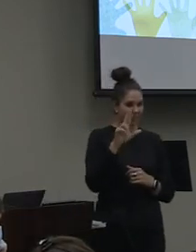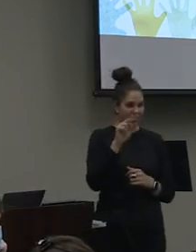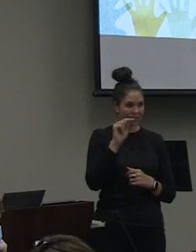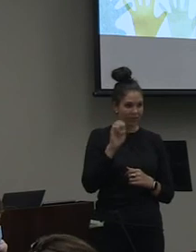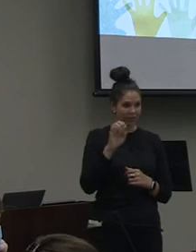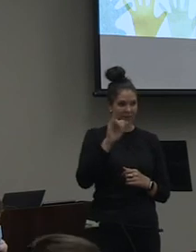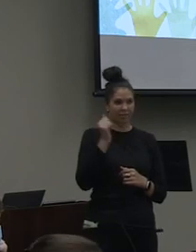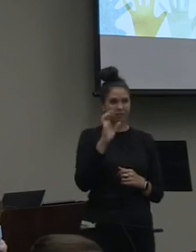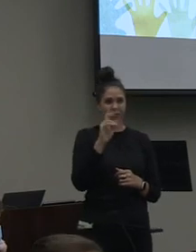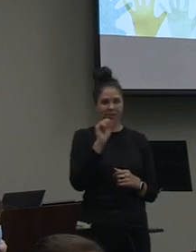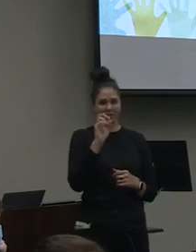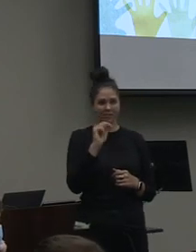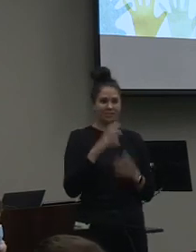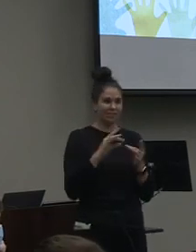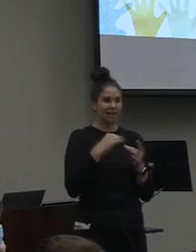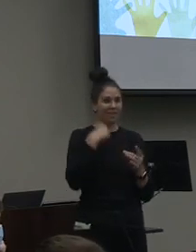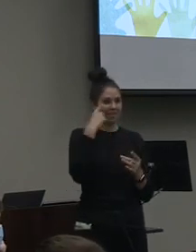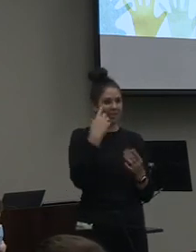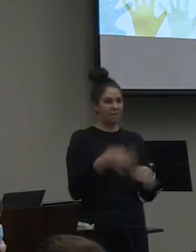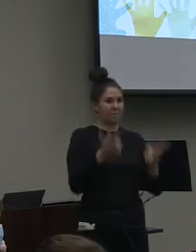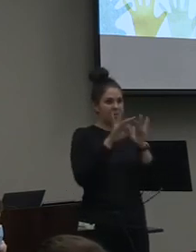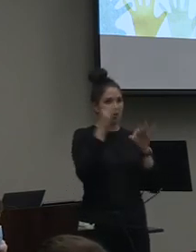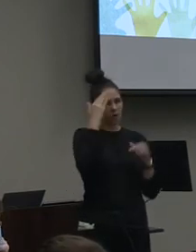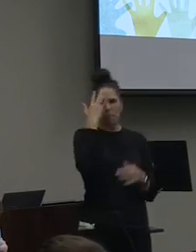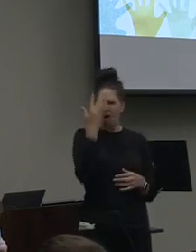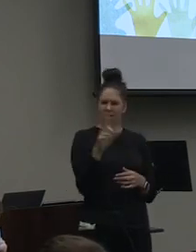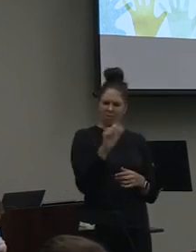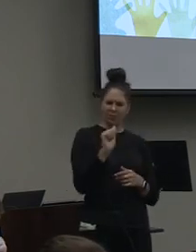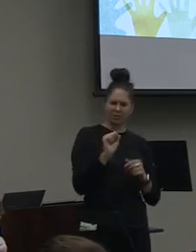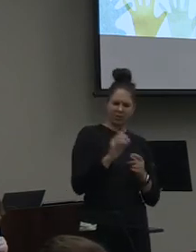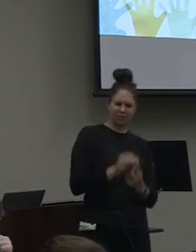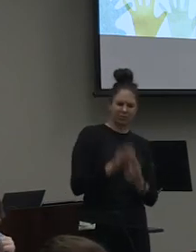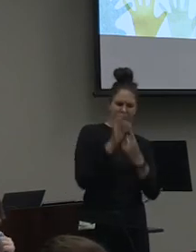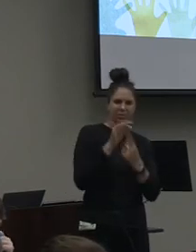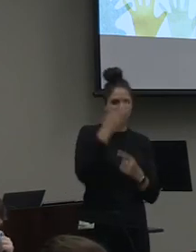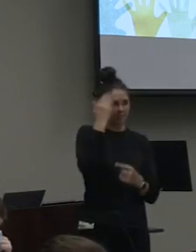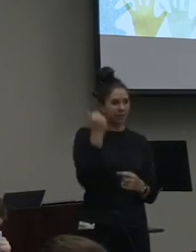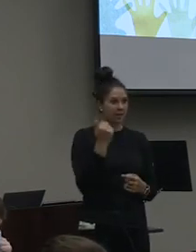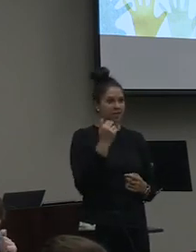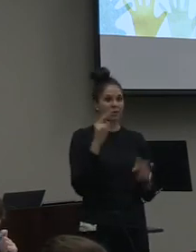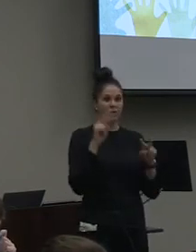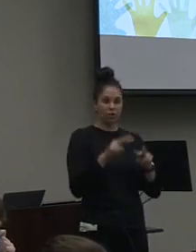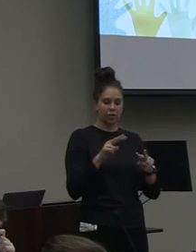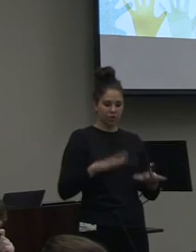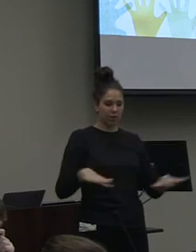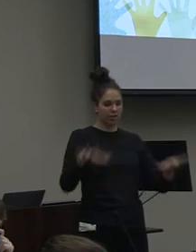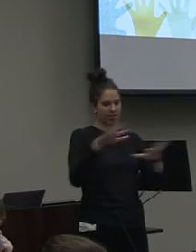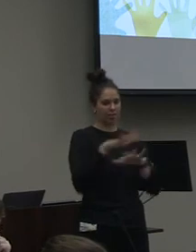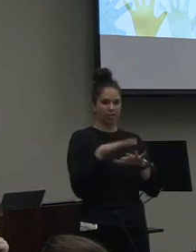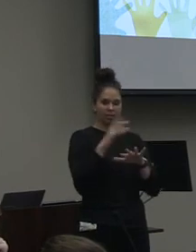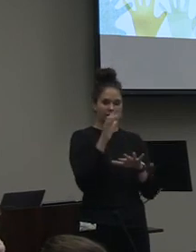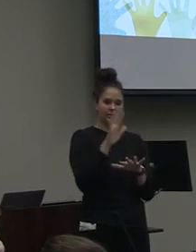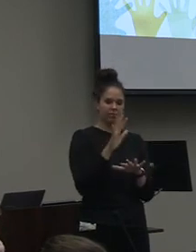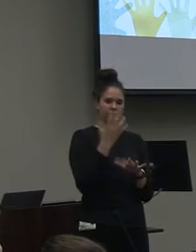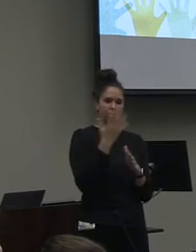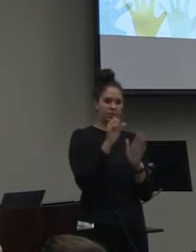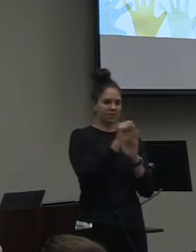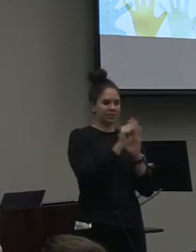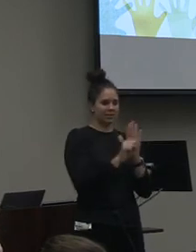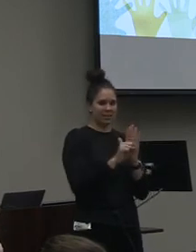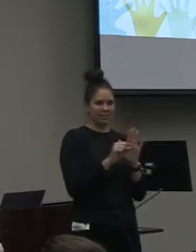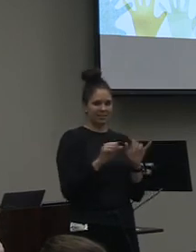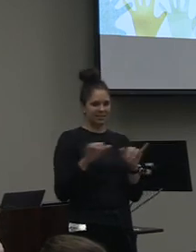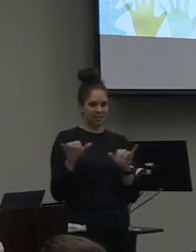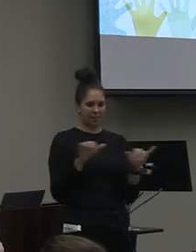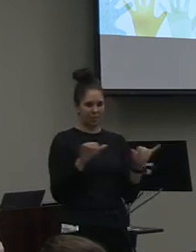why Louisiana is so special is because when we look at the landscape of our states, they're so